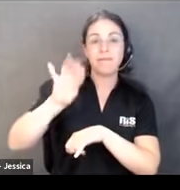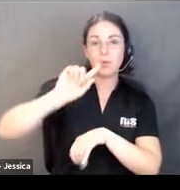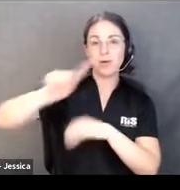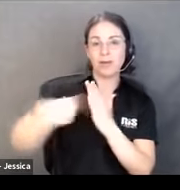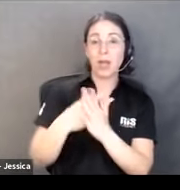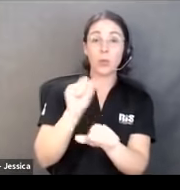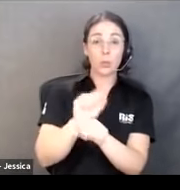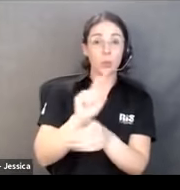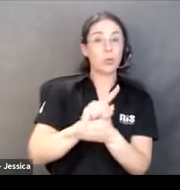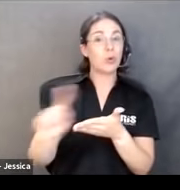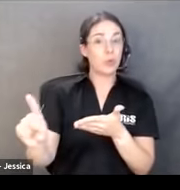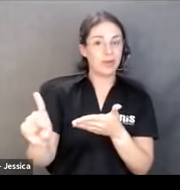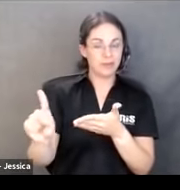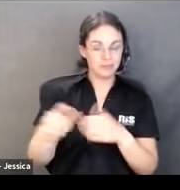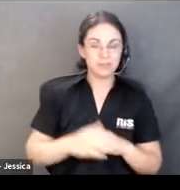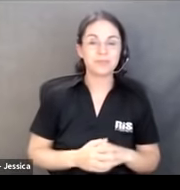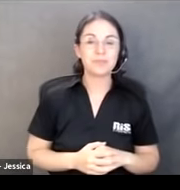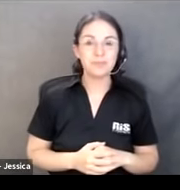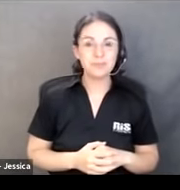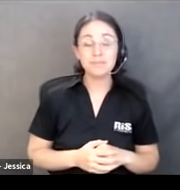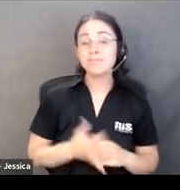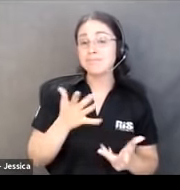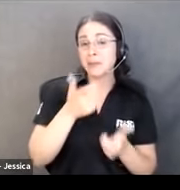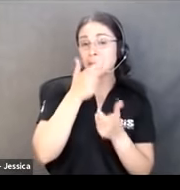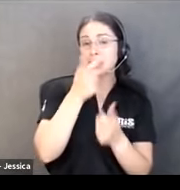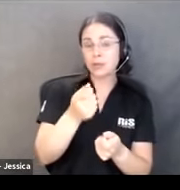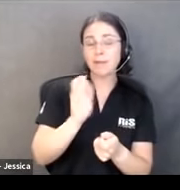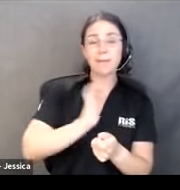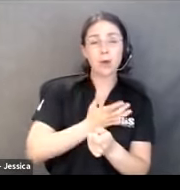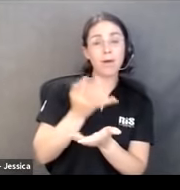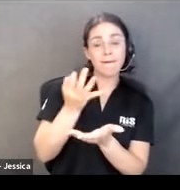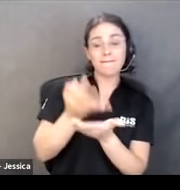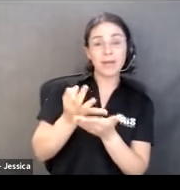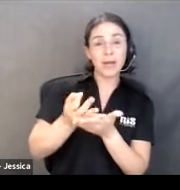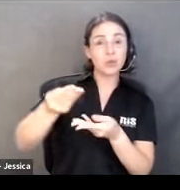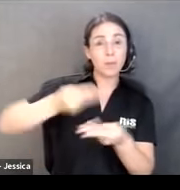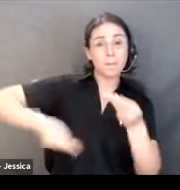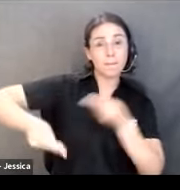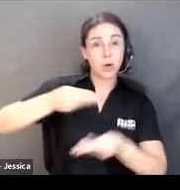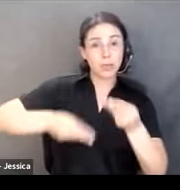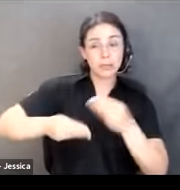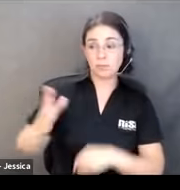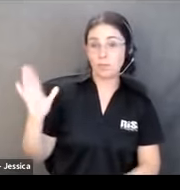You might be interested to know that our financial markets used to operate